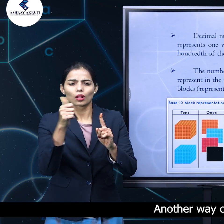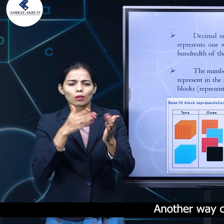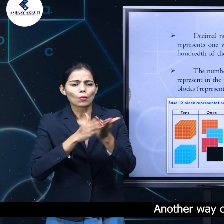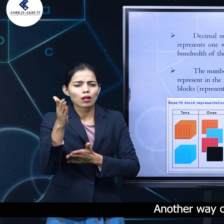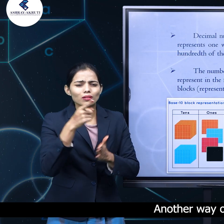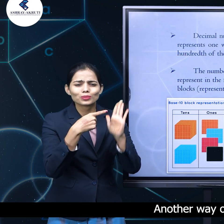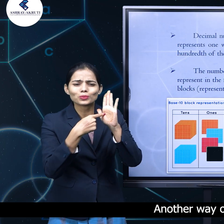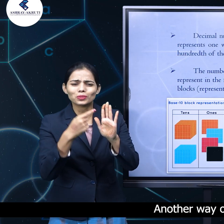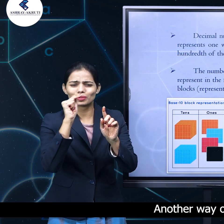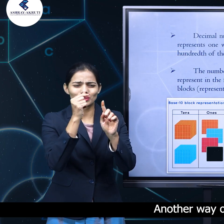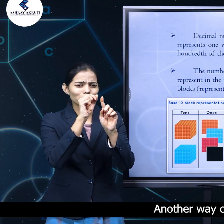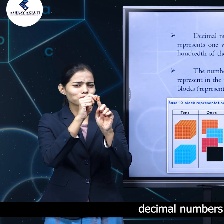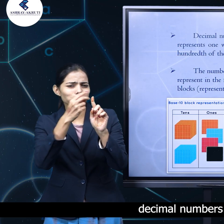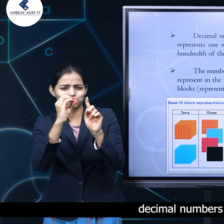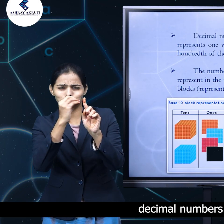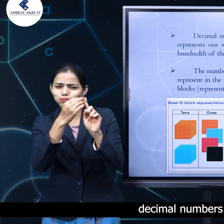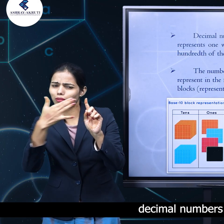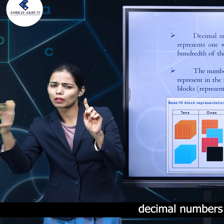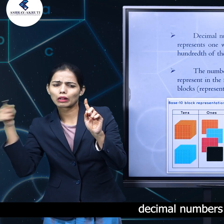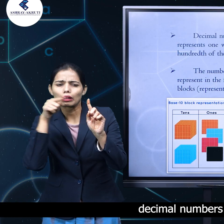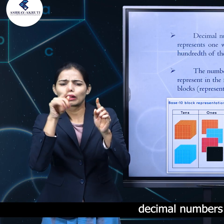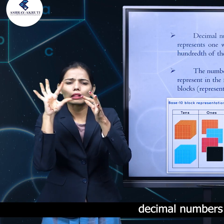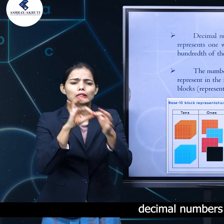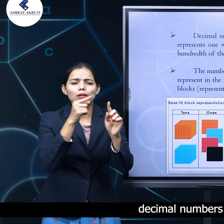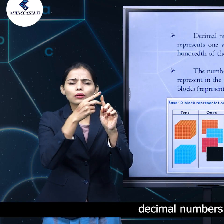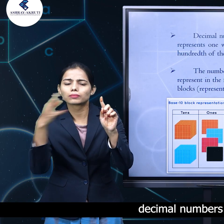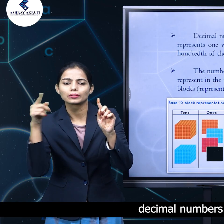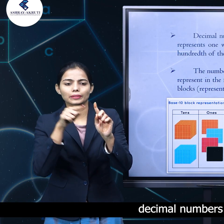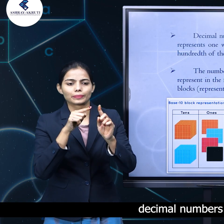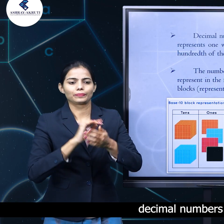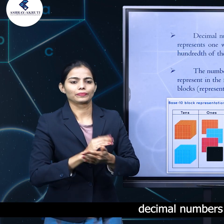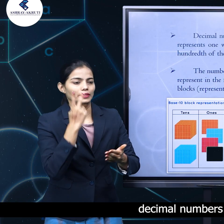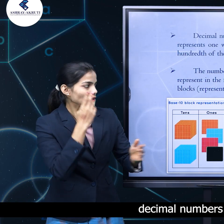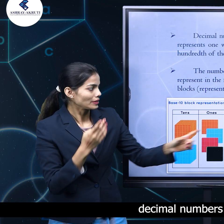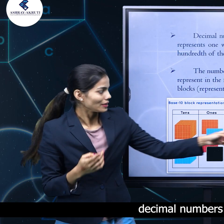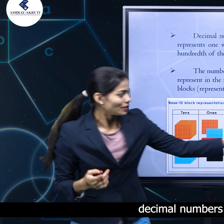Another way of representing decimal numbers is on the abacus.